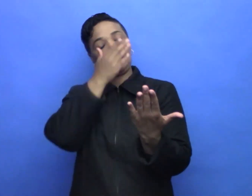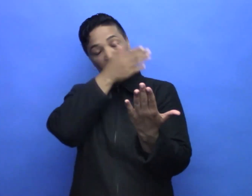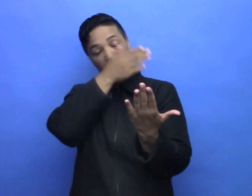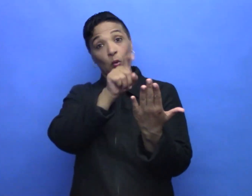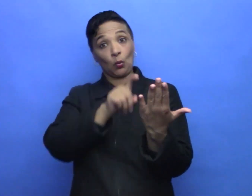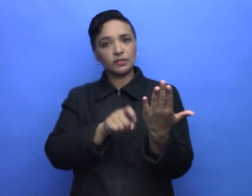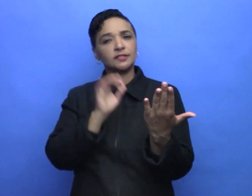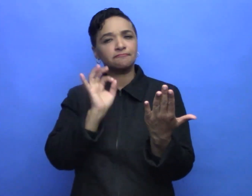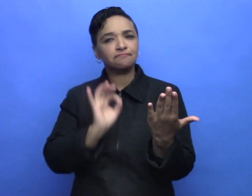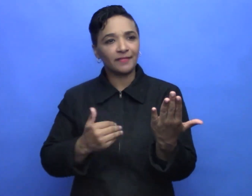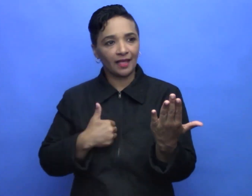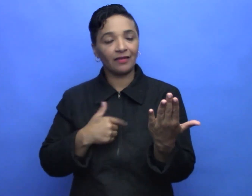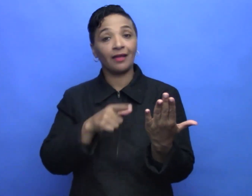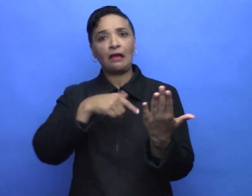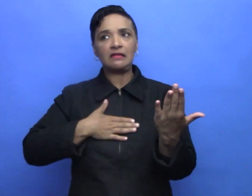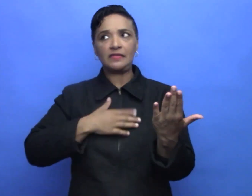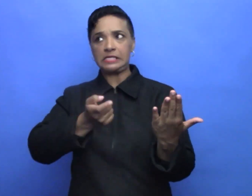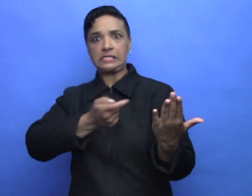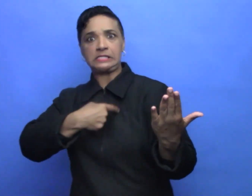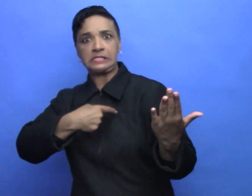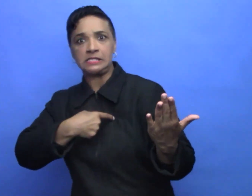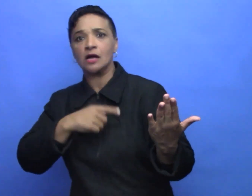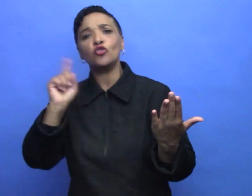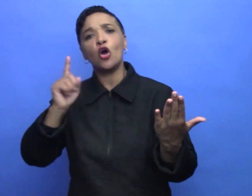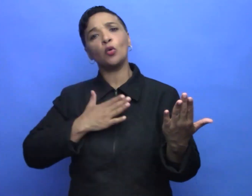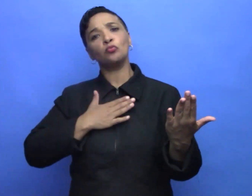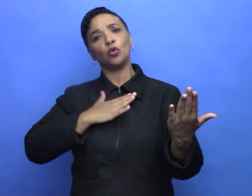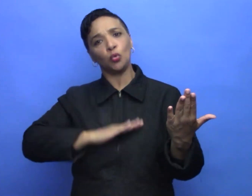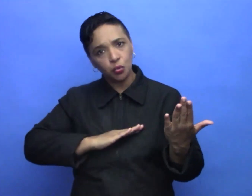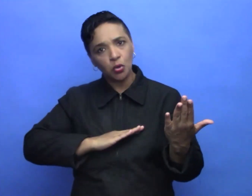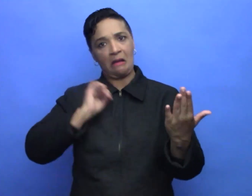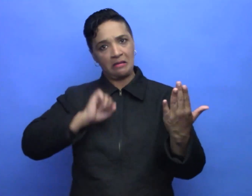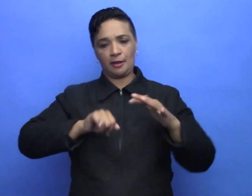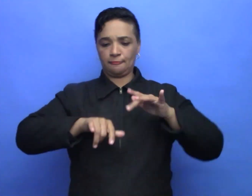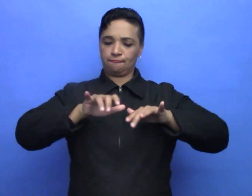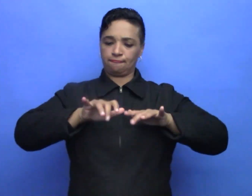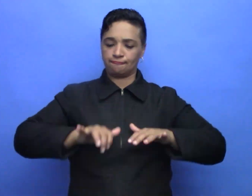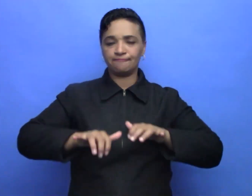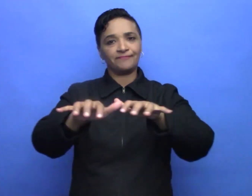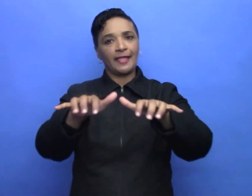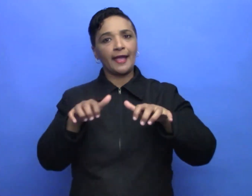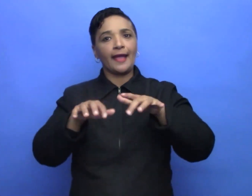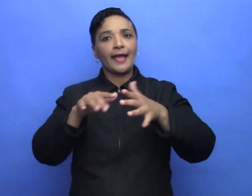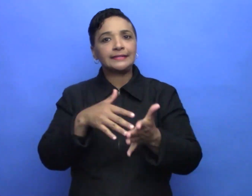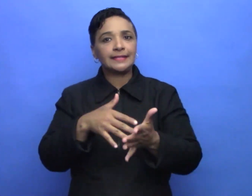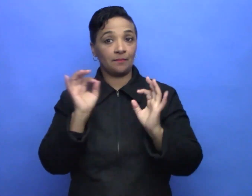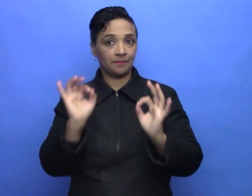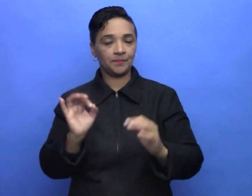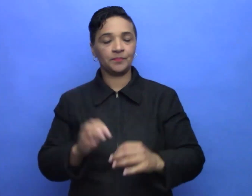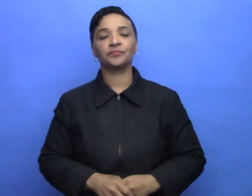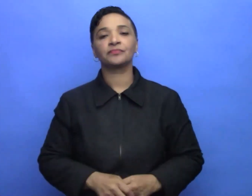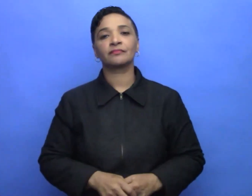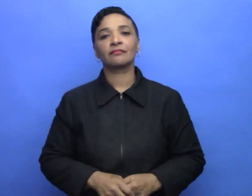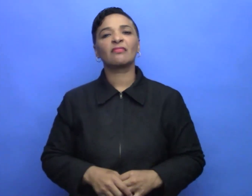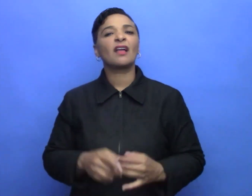decrease their level of anxiety and make them better able to perform. Last thing I want to talk about is